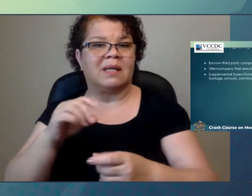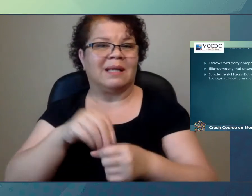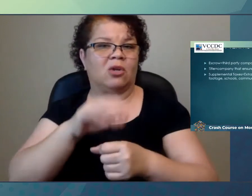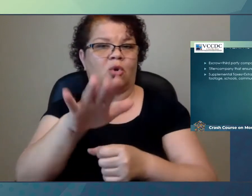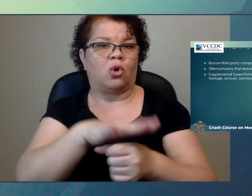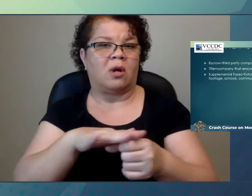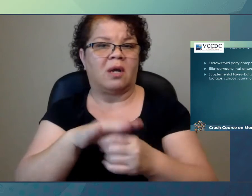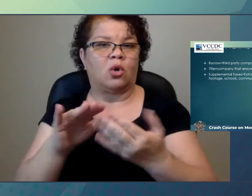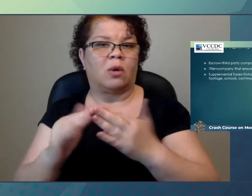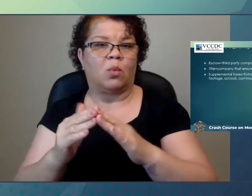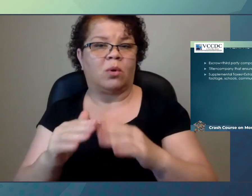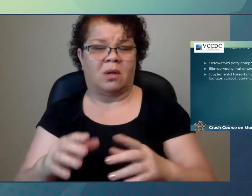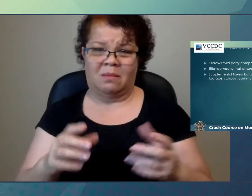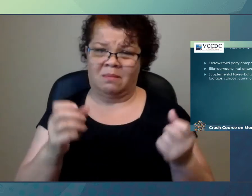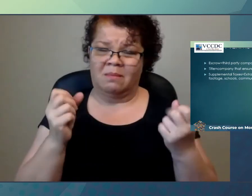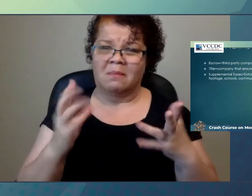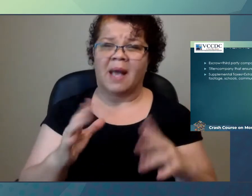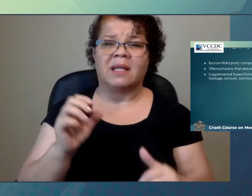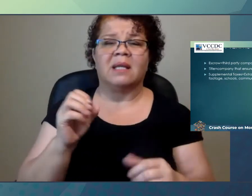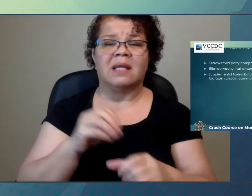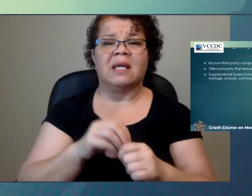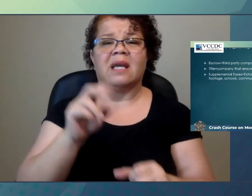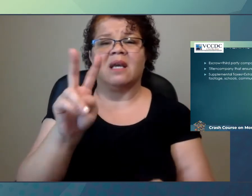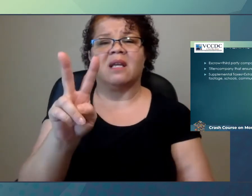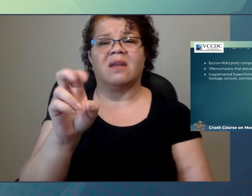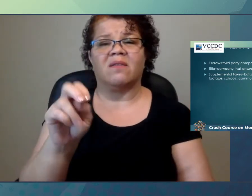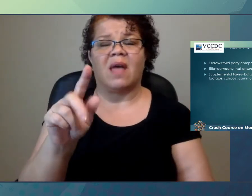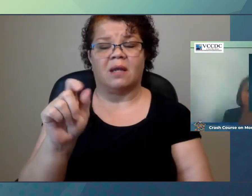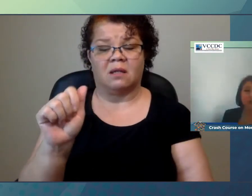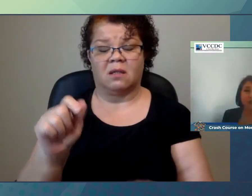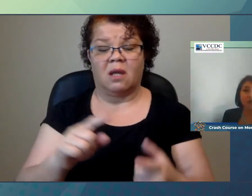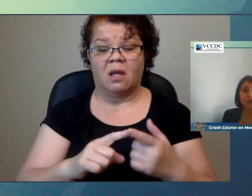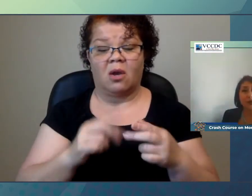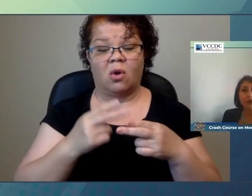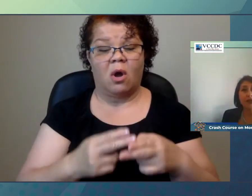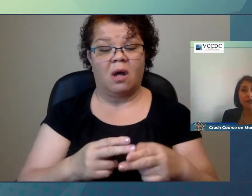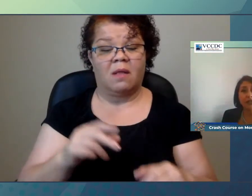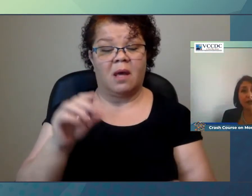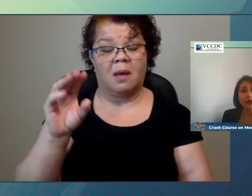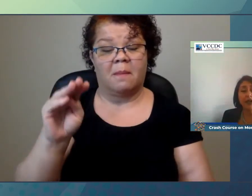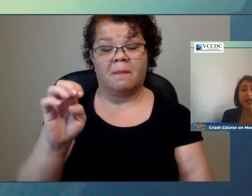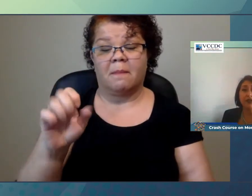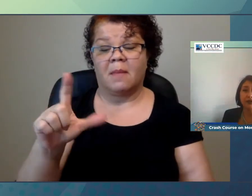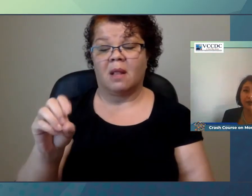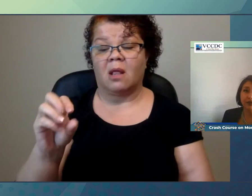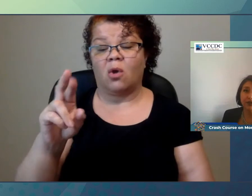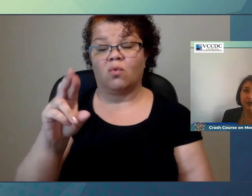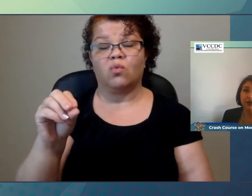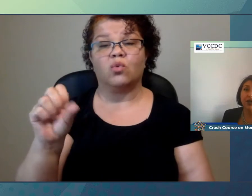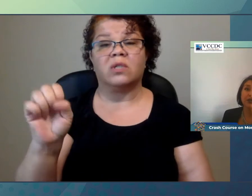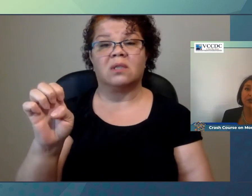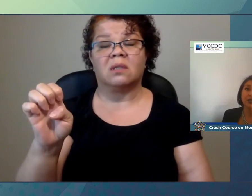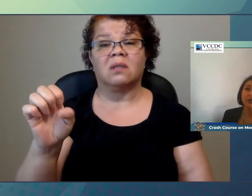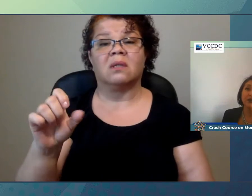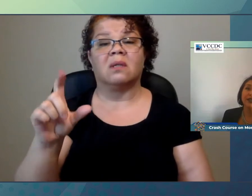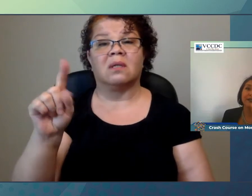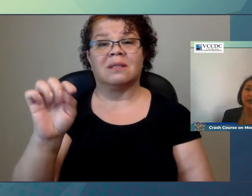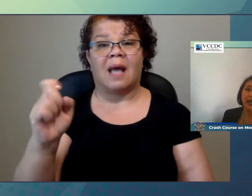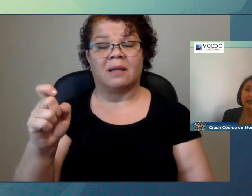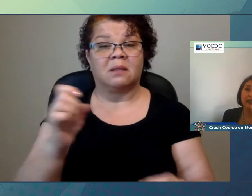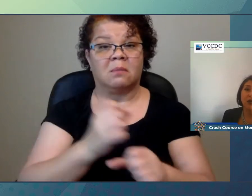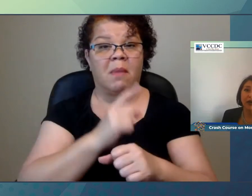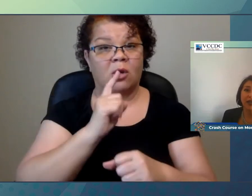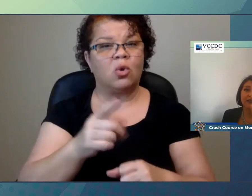of places in Ventura County have what's called a Mello-Roos tax. Make sure that you speak with your lender and your realtor so that you